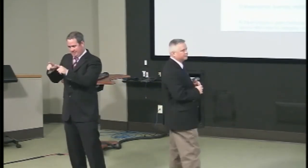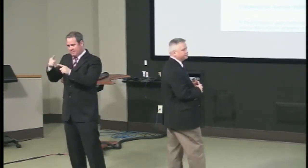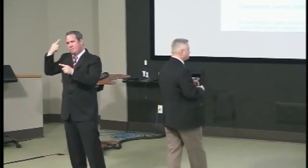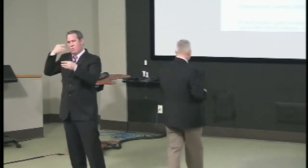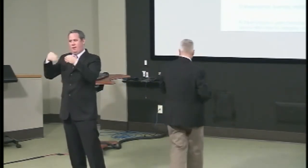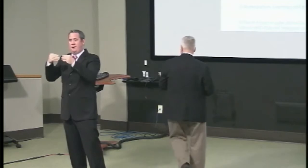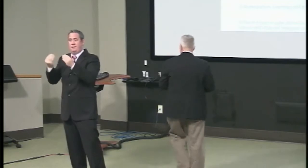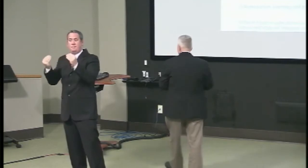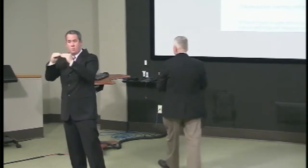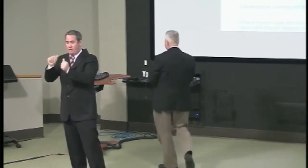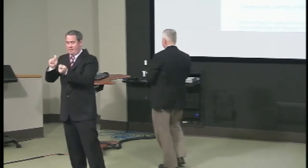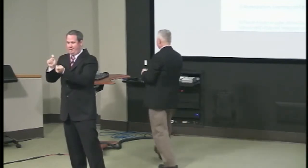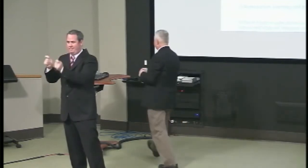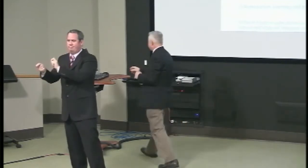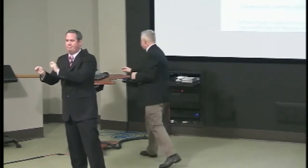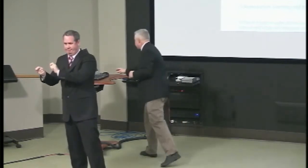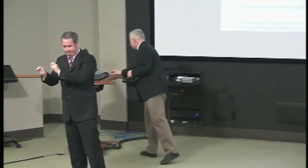pathways.